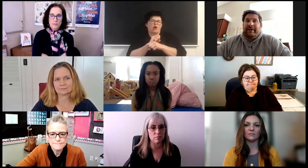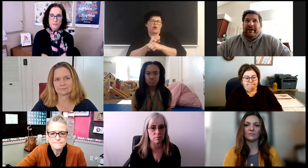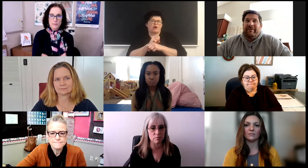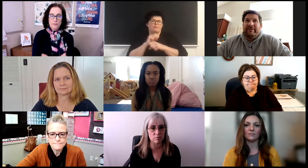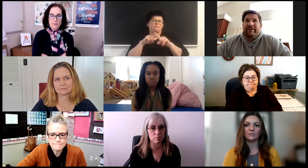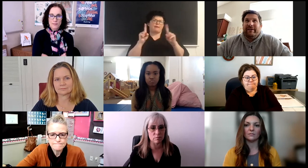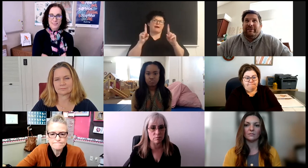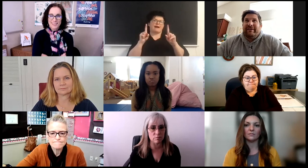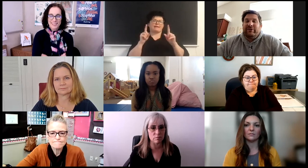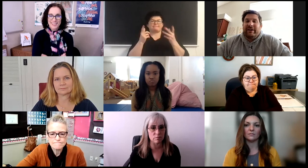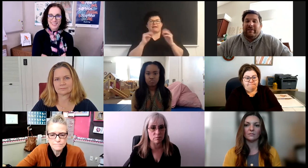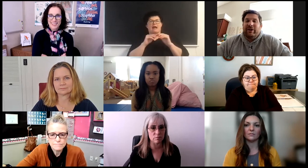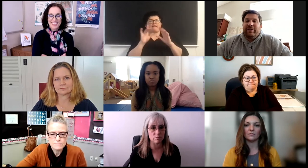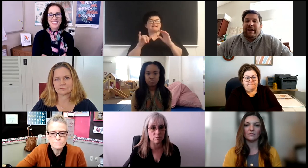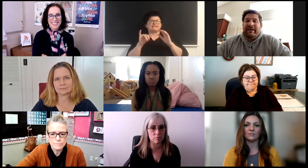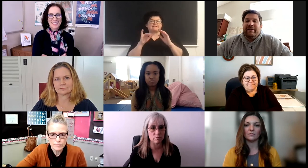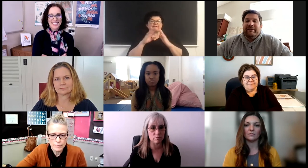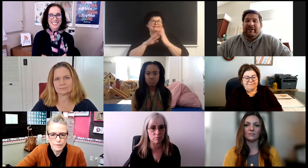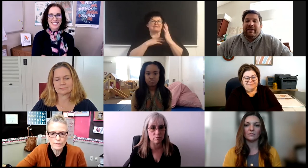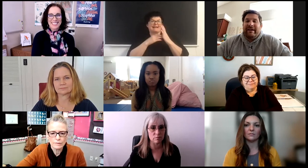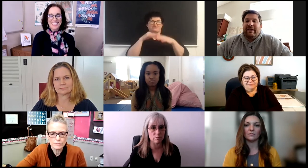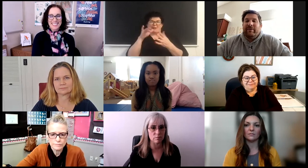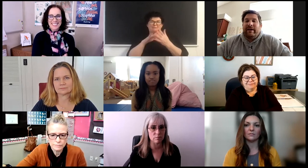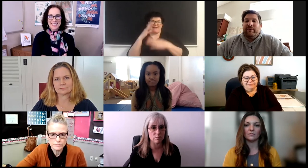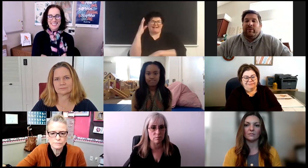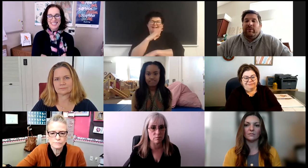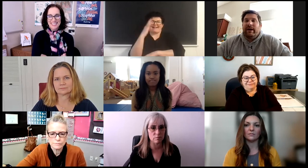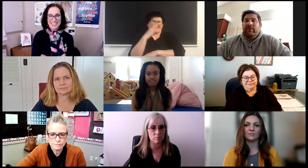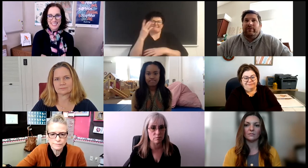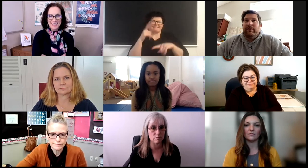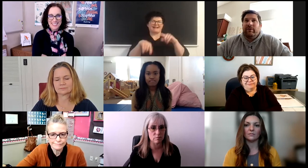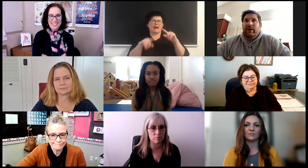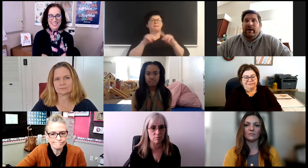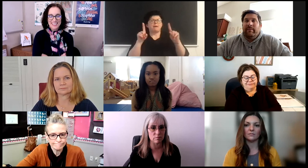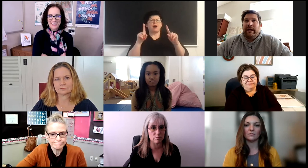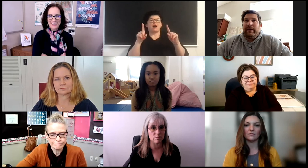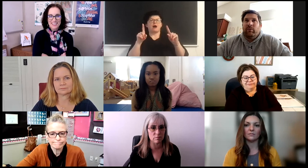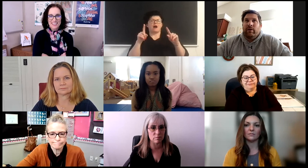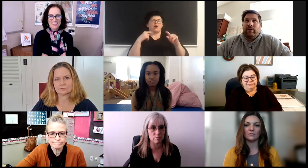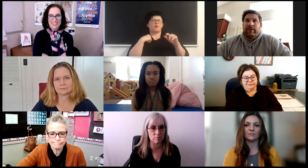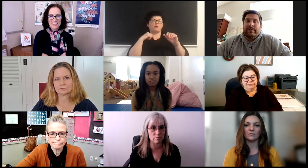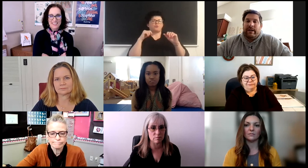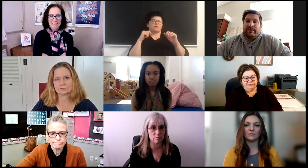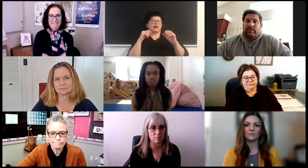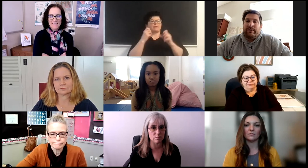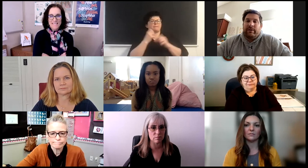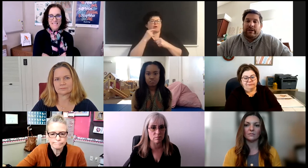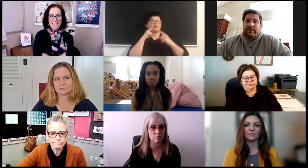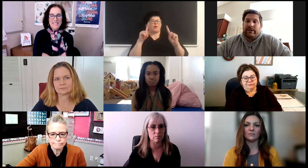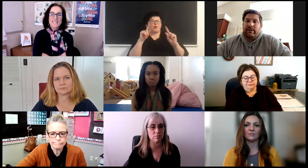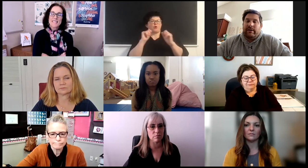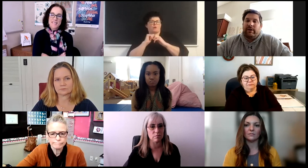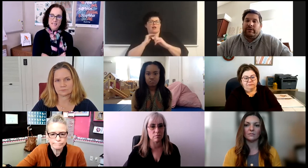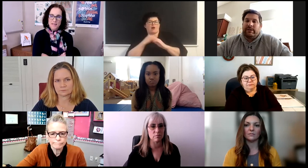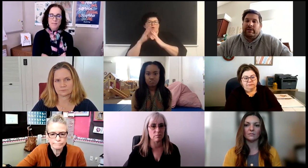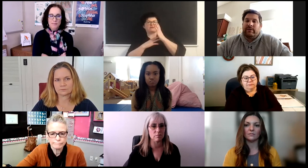But obviously scheduling in the middle of the day doesn't enable that, but we were able to make it work with the schedule, with our schedules